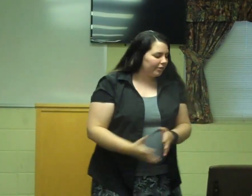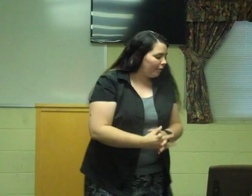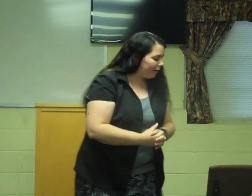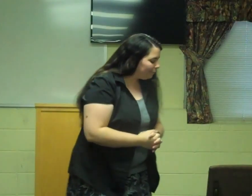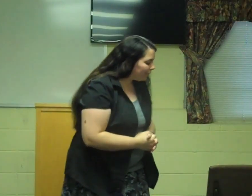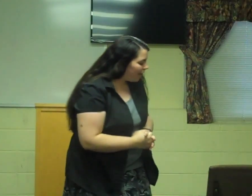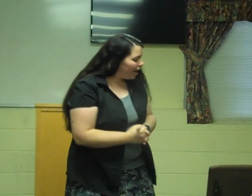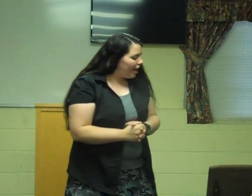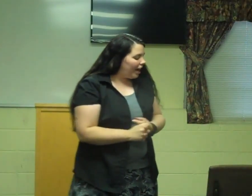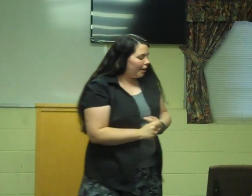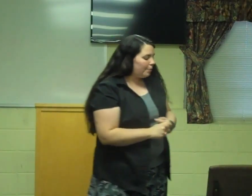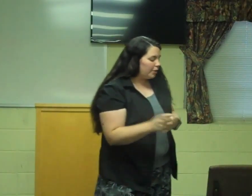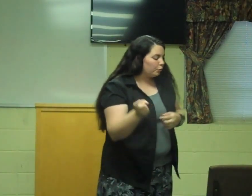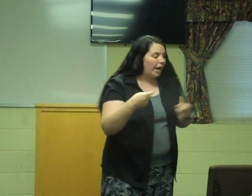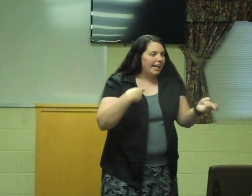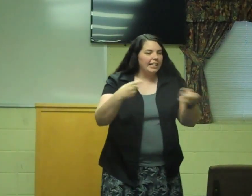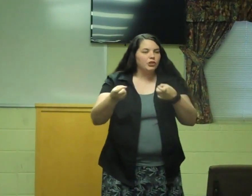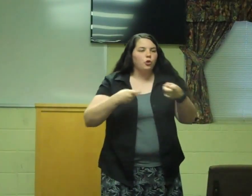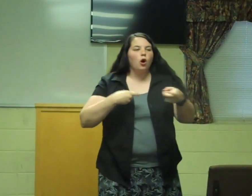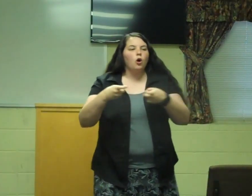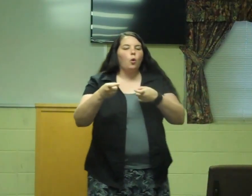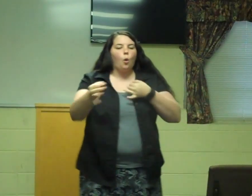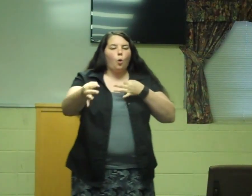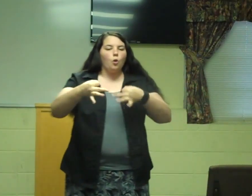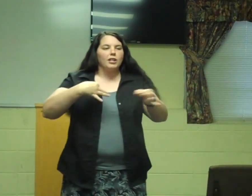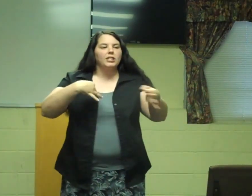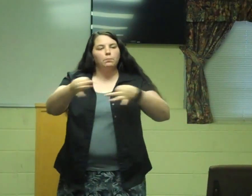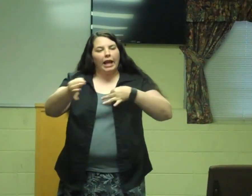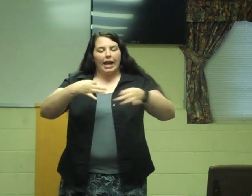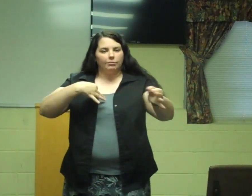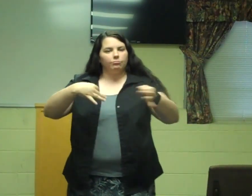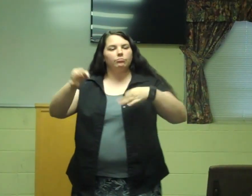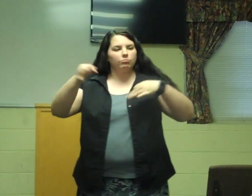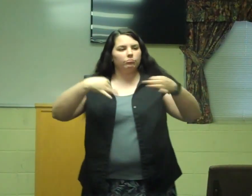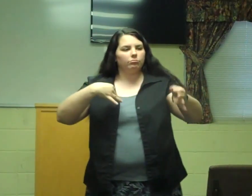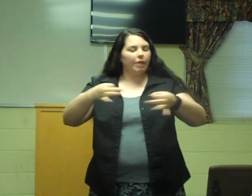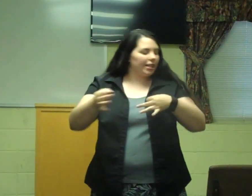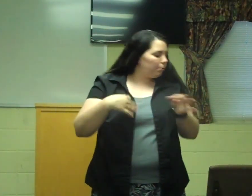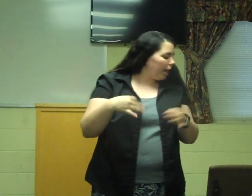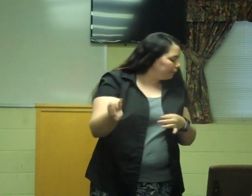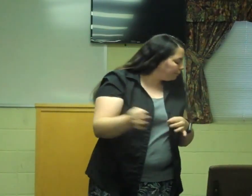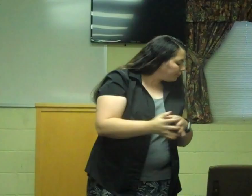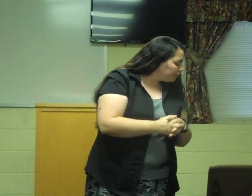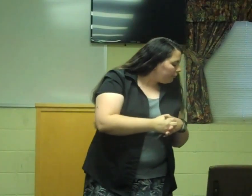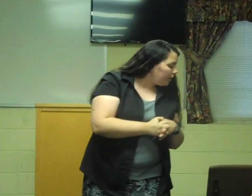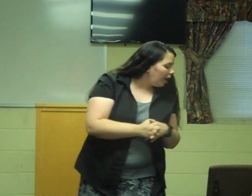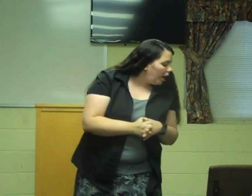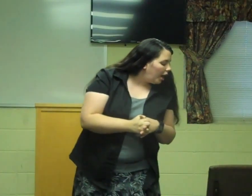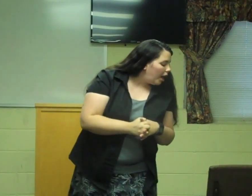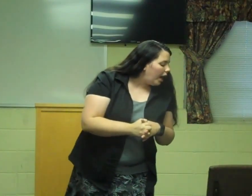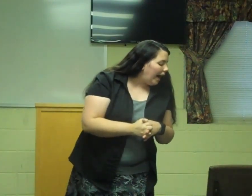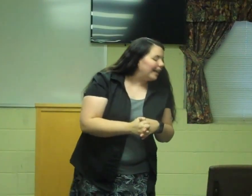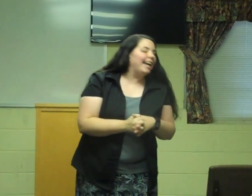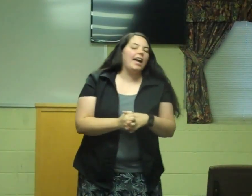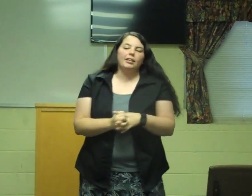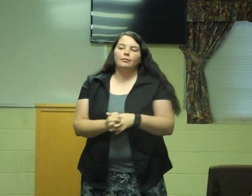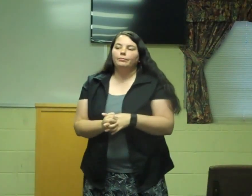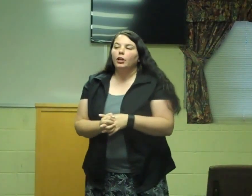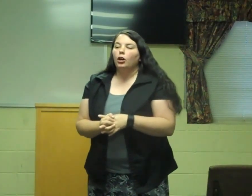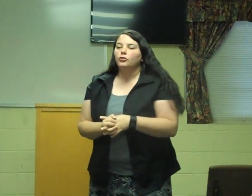that way. But rein and control or explain. Explain. Again. So